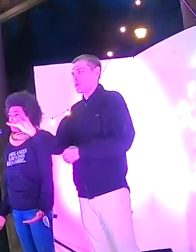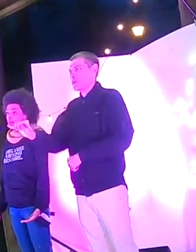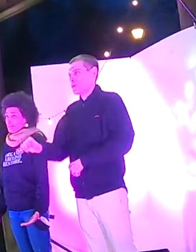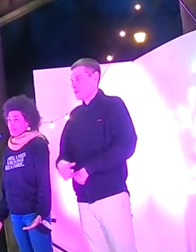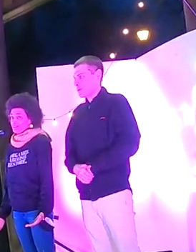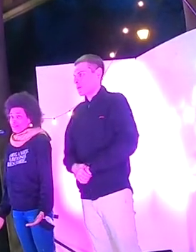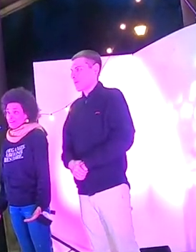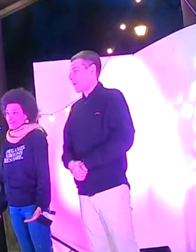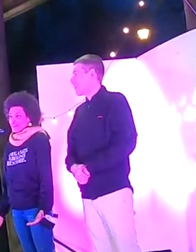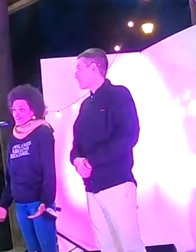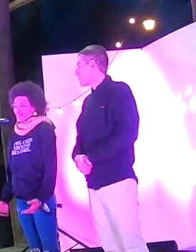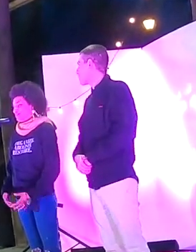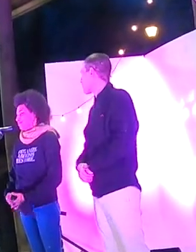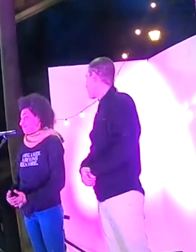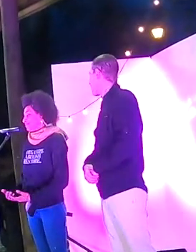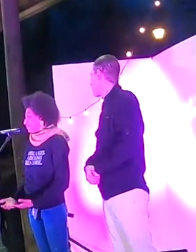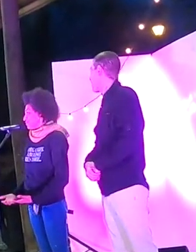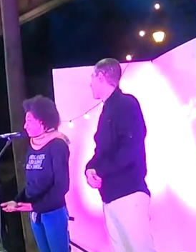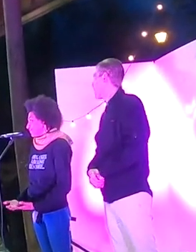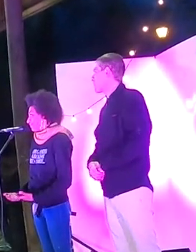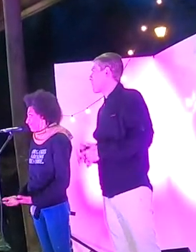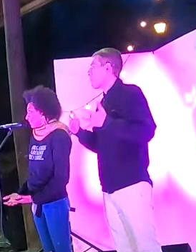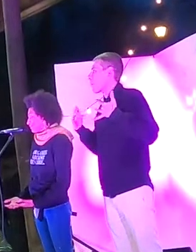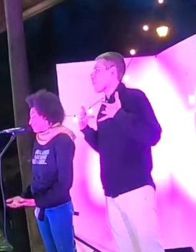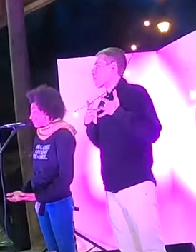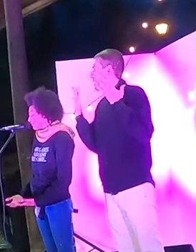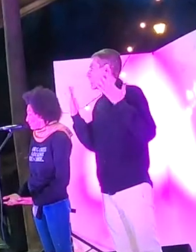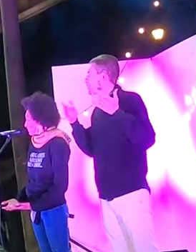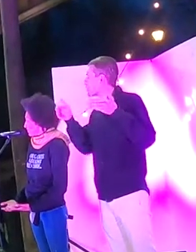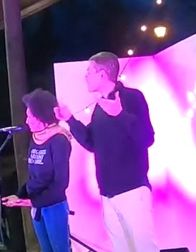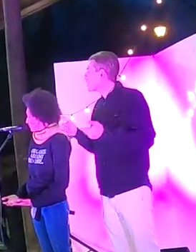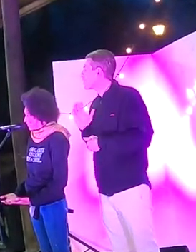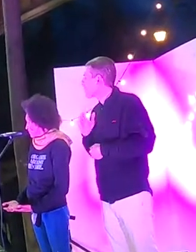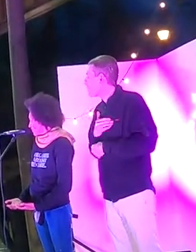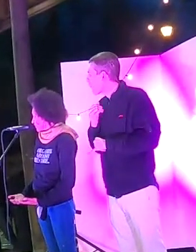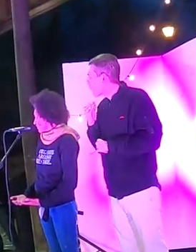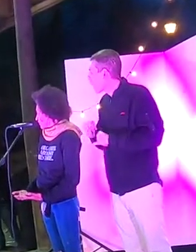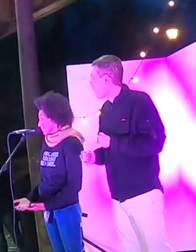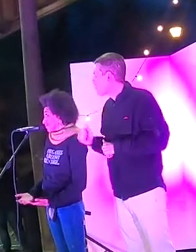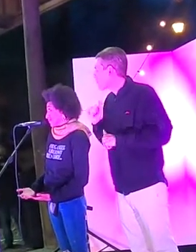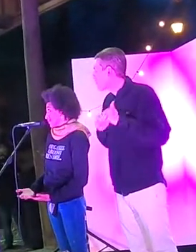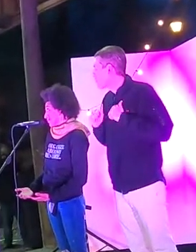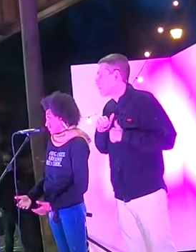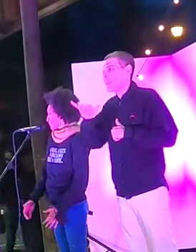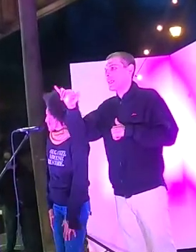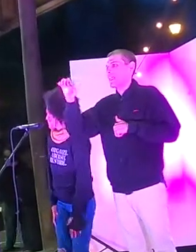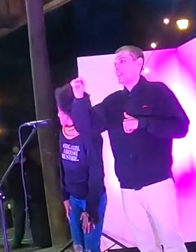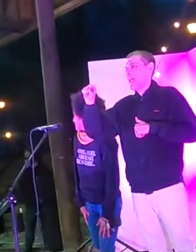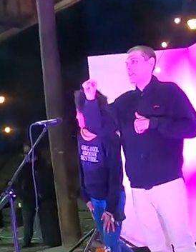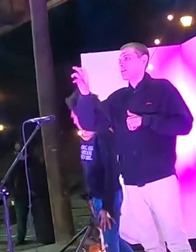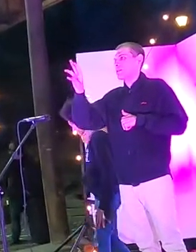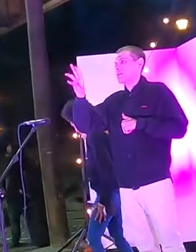I am thrilled to introduce our final performance here, Yes Word.